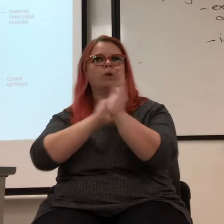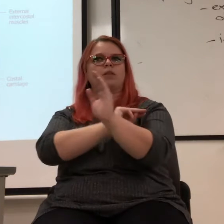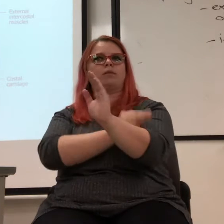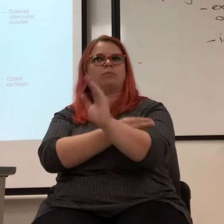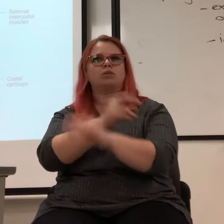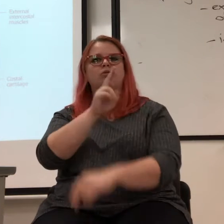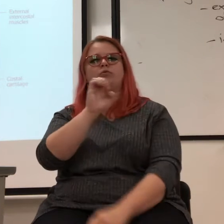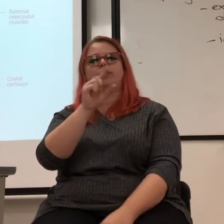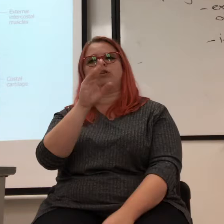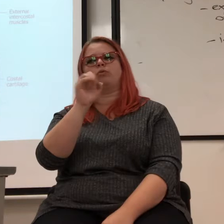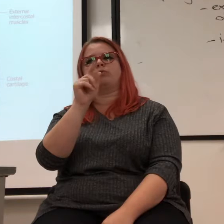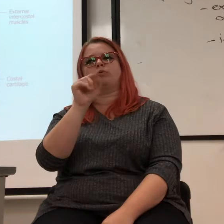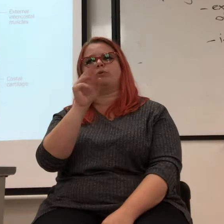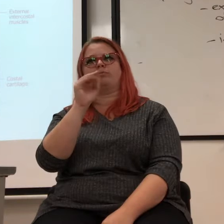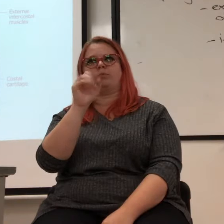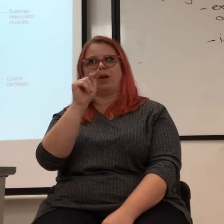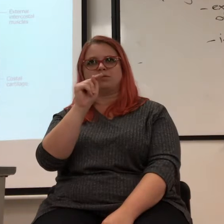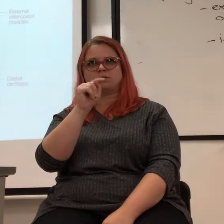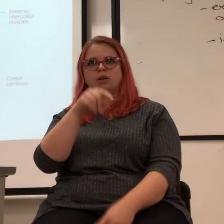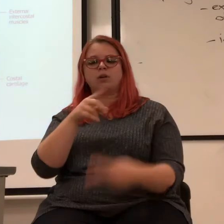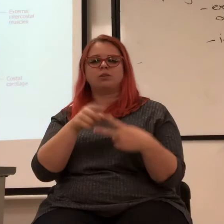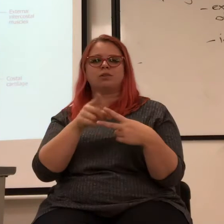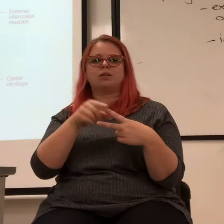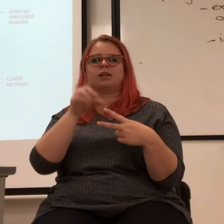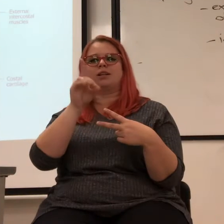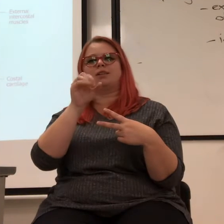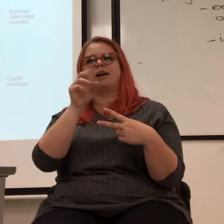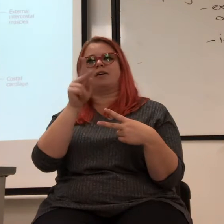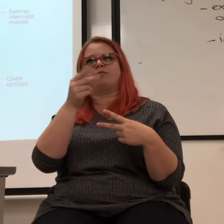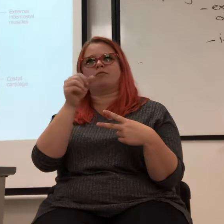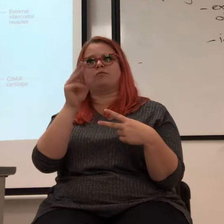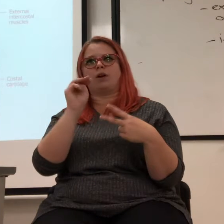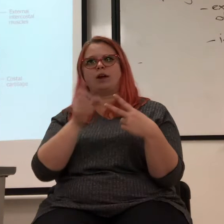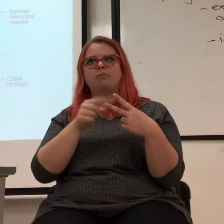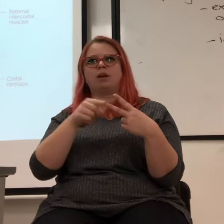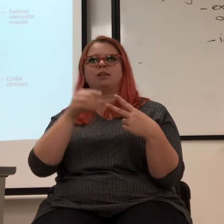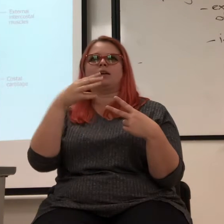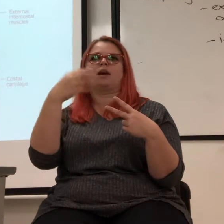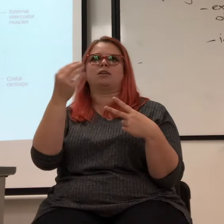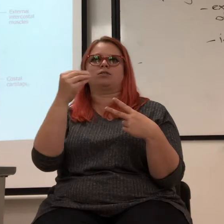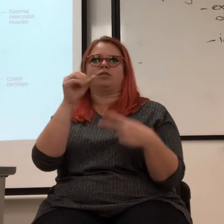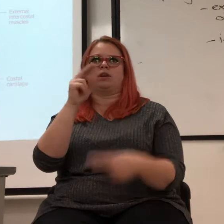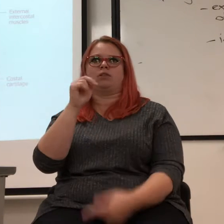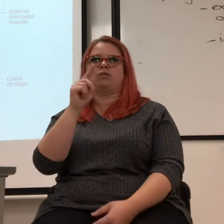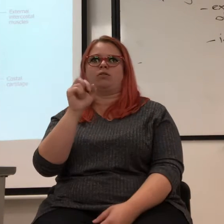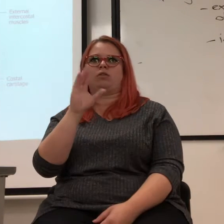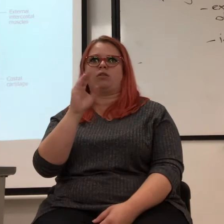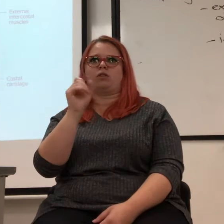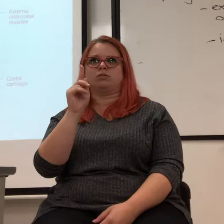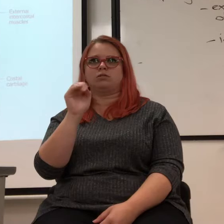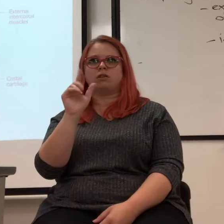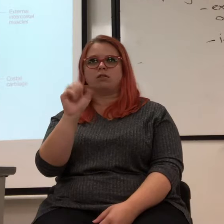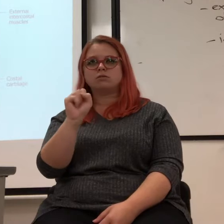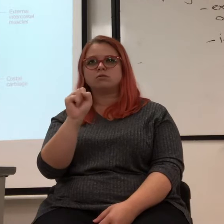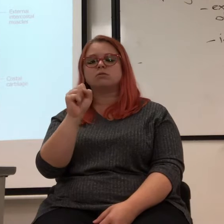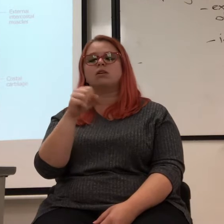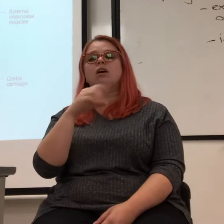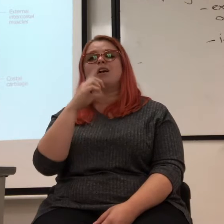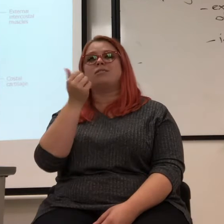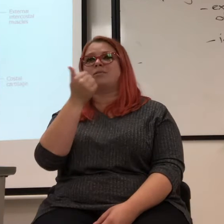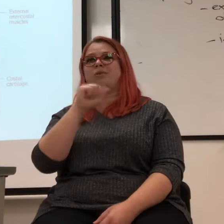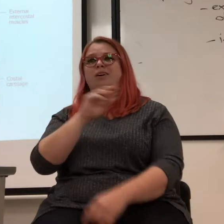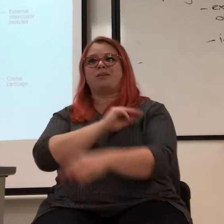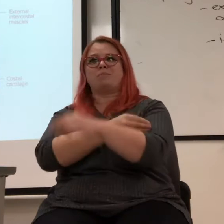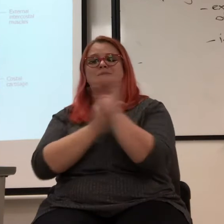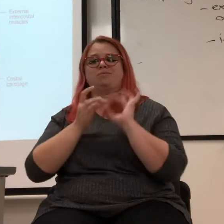is diaphragm external intercostals. Now, any muscle that attaches to the rib can be considered an accessory muscle